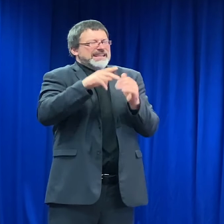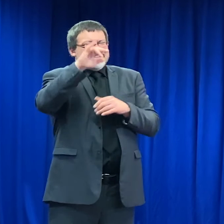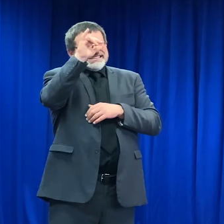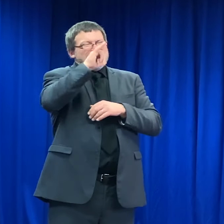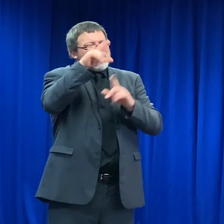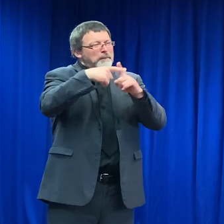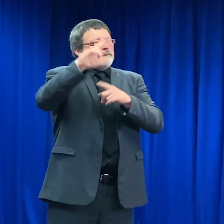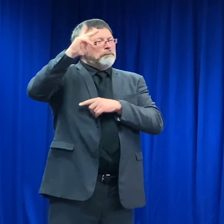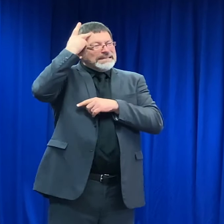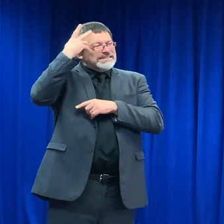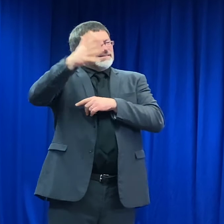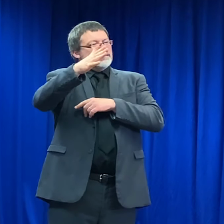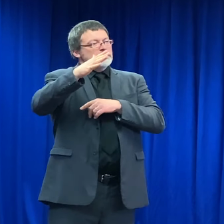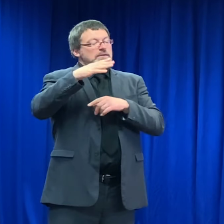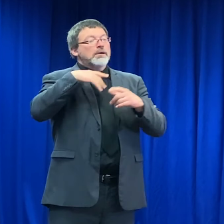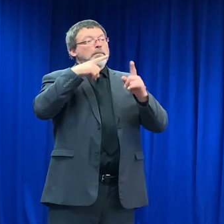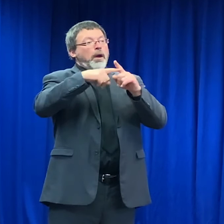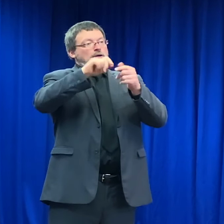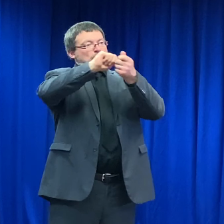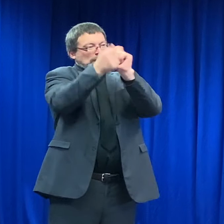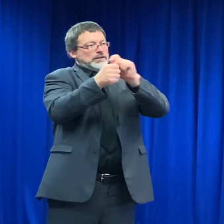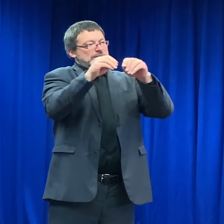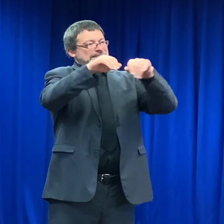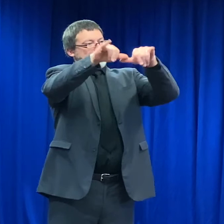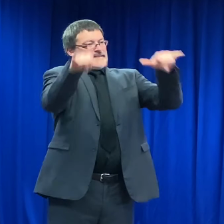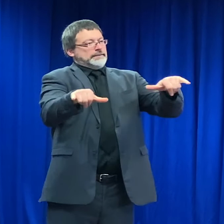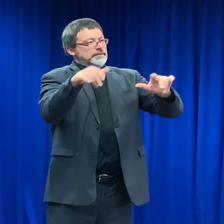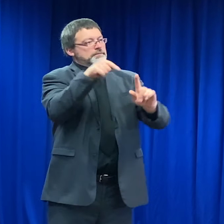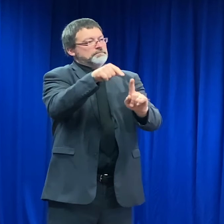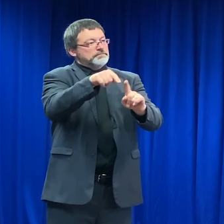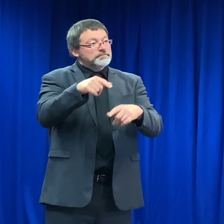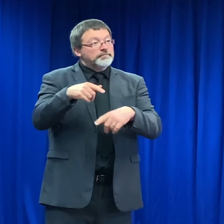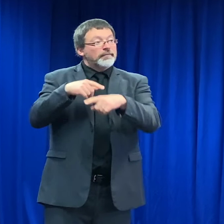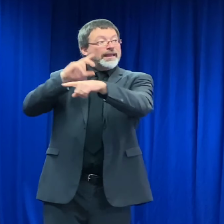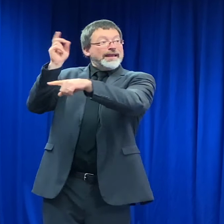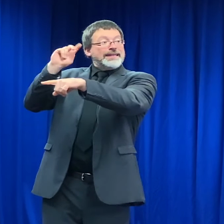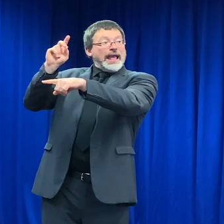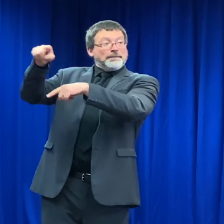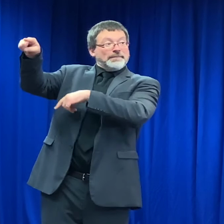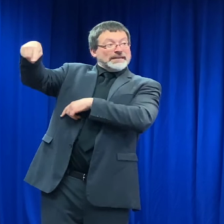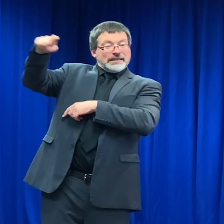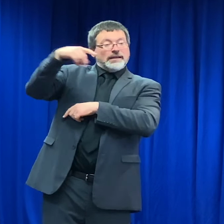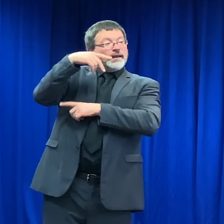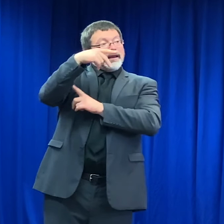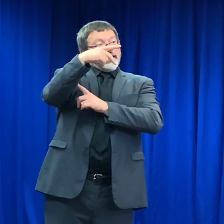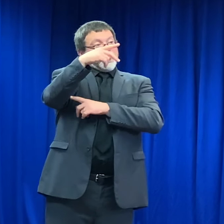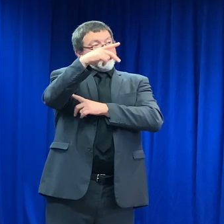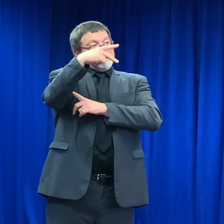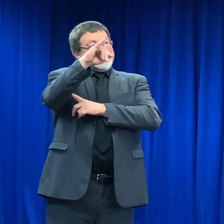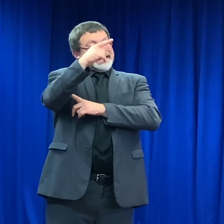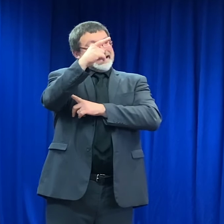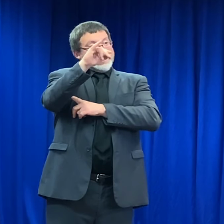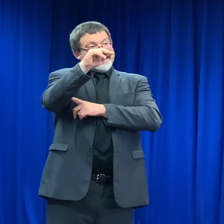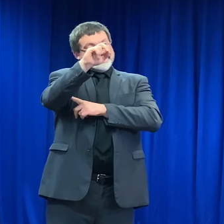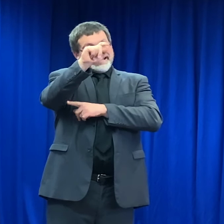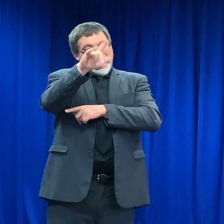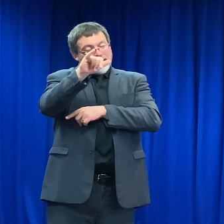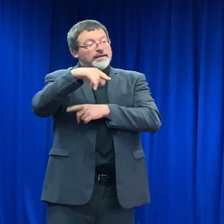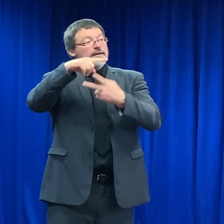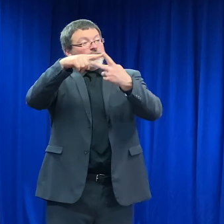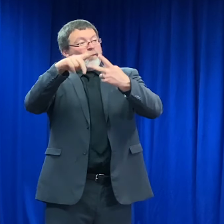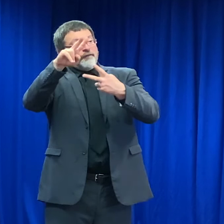that paradigm on the council. The 3 Democrats on the council, Councilor Pignatelli, Councilor Belinsky, and Councilor Cryans, should be ashamed of those votes. They did